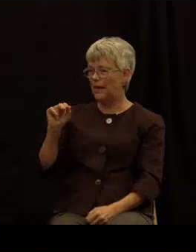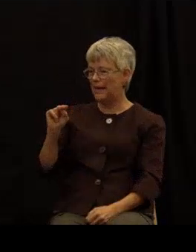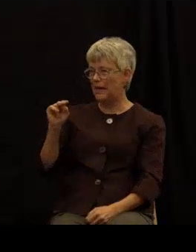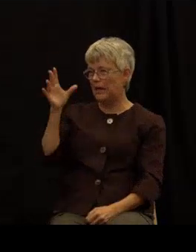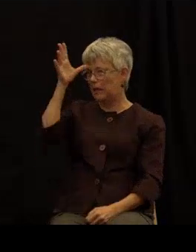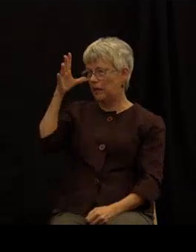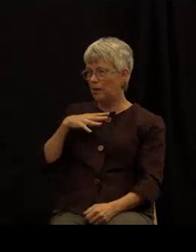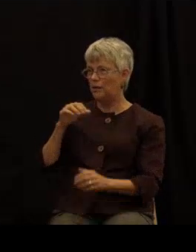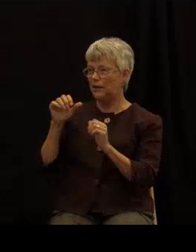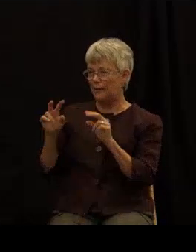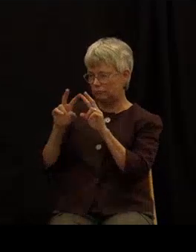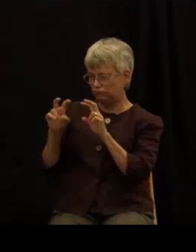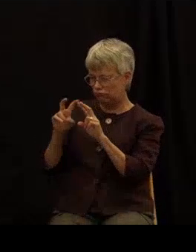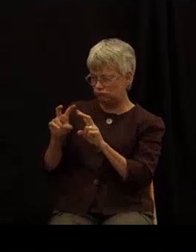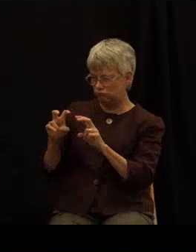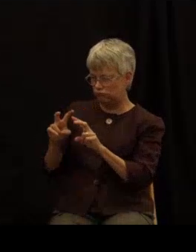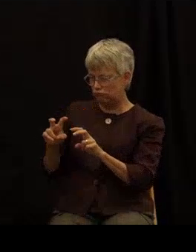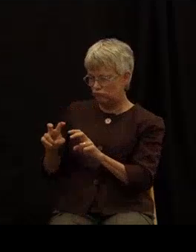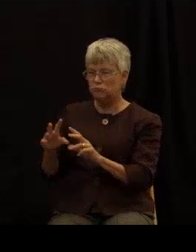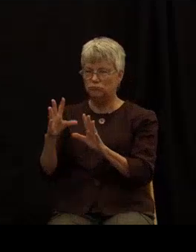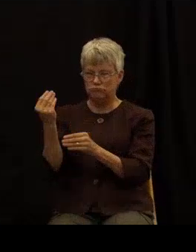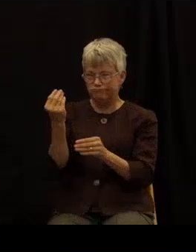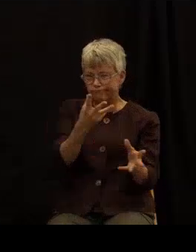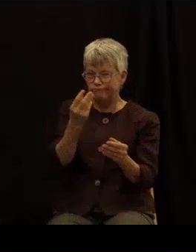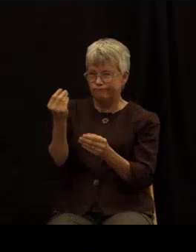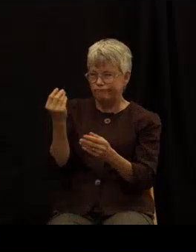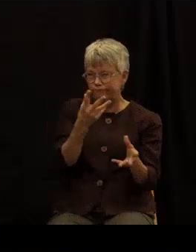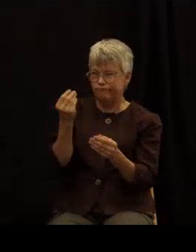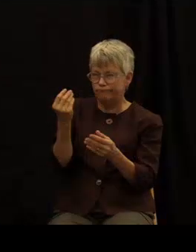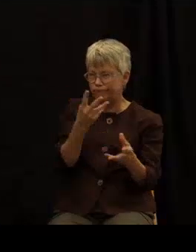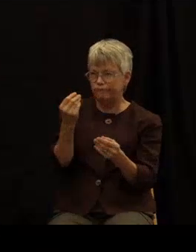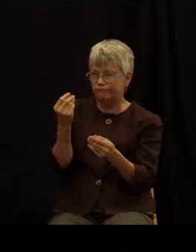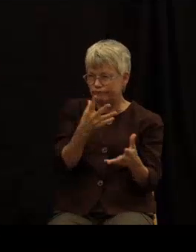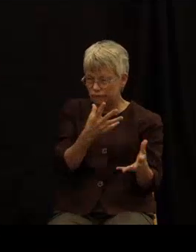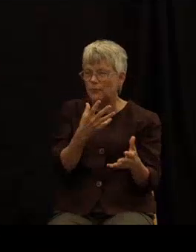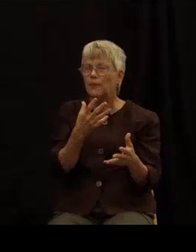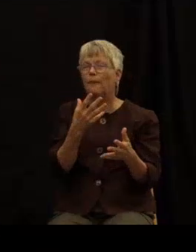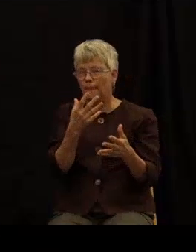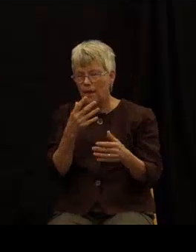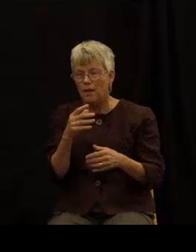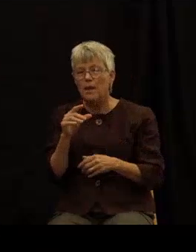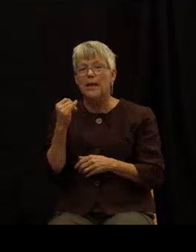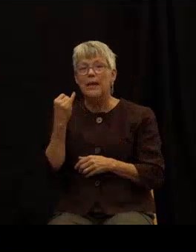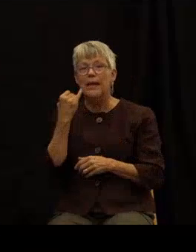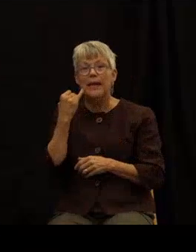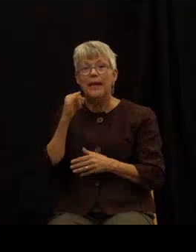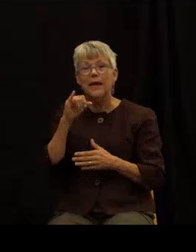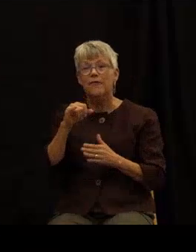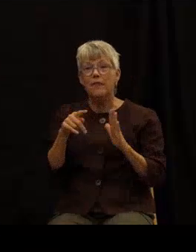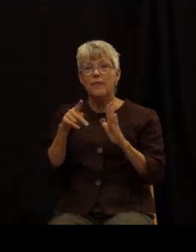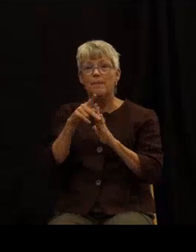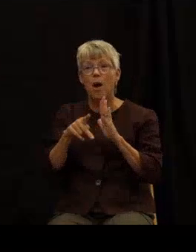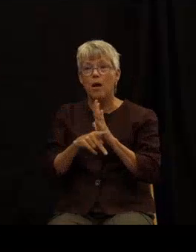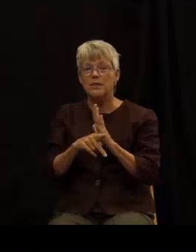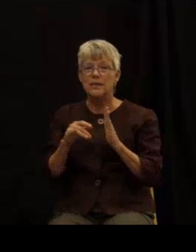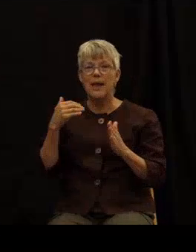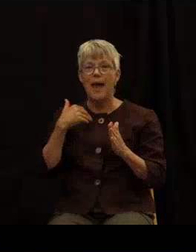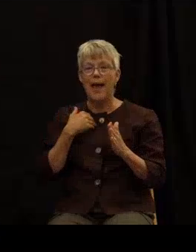pass the policy, or whether we should handle it administratively or some other way. If the policy has cross